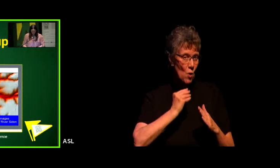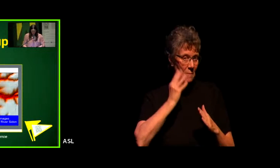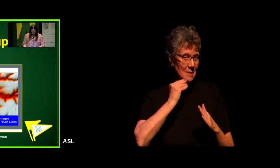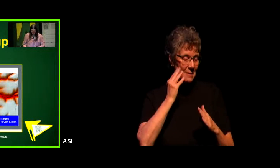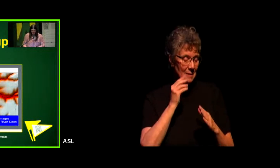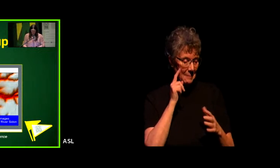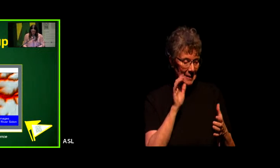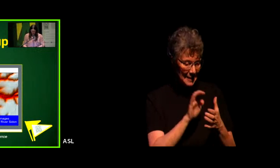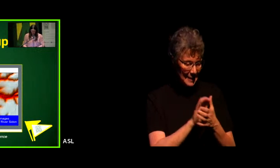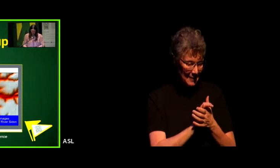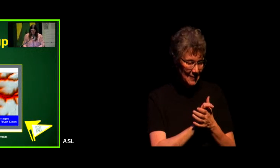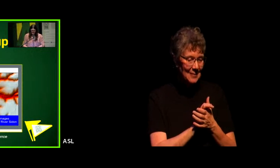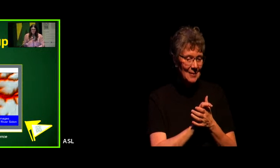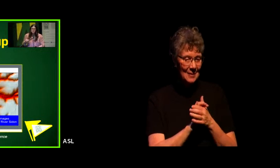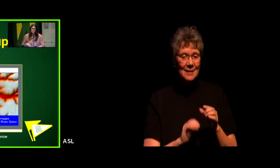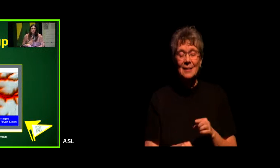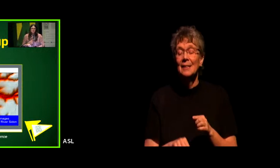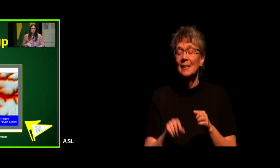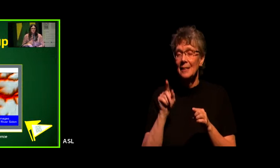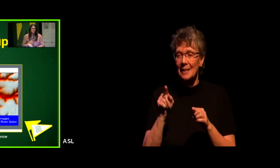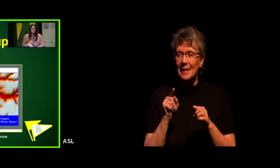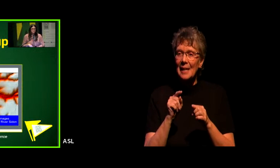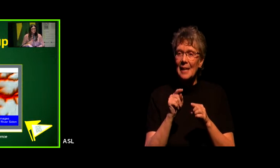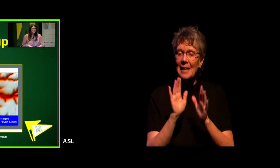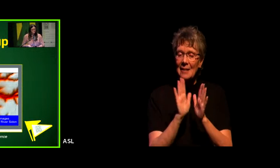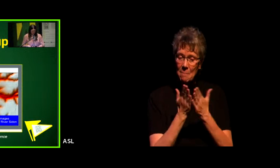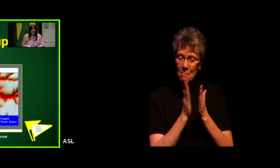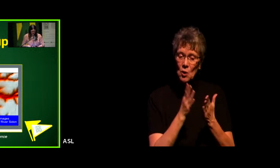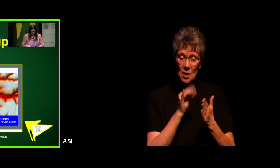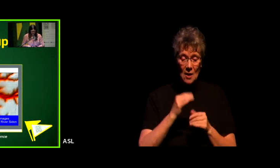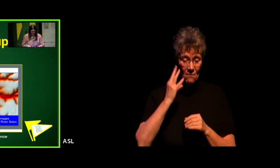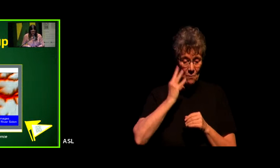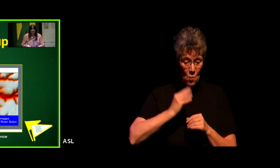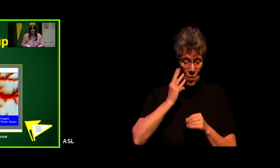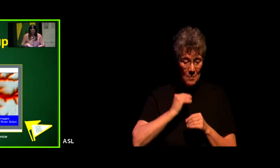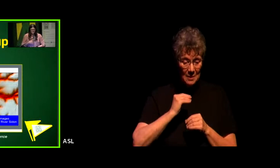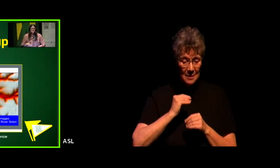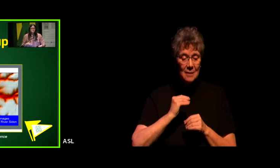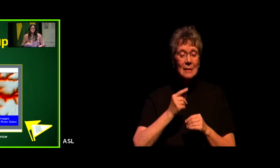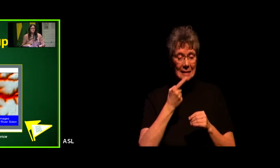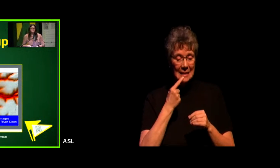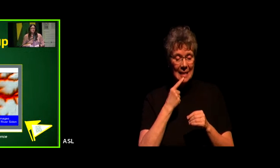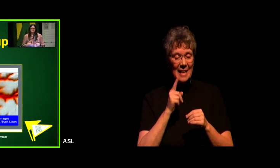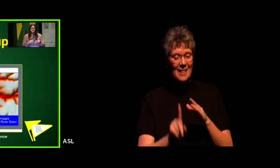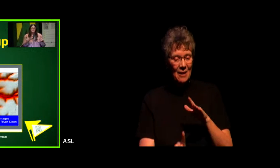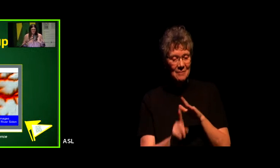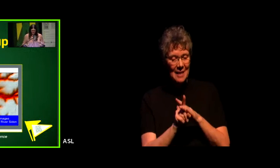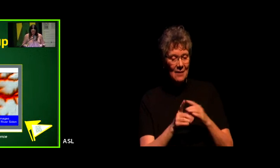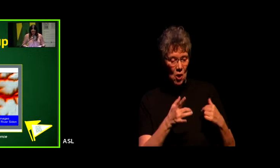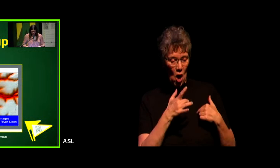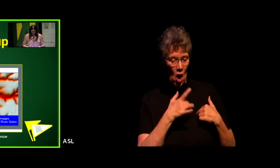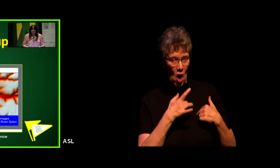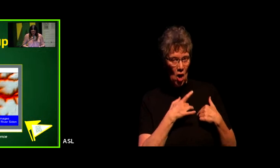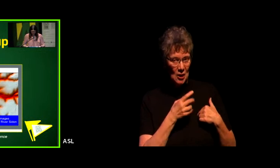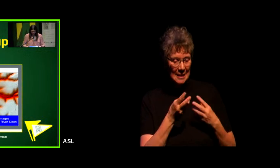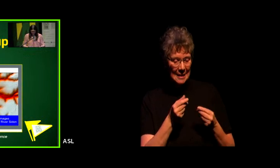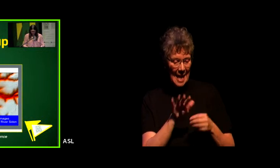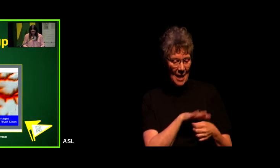that the geography of the Book of Mormon is actually located in the Heartland region of the United States. And this is a fringe idea even within